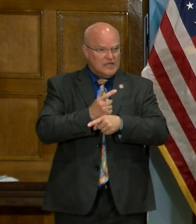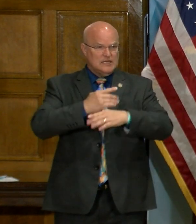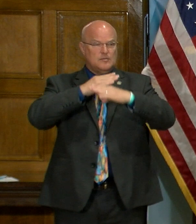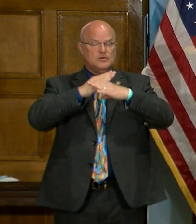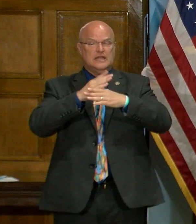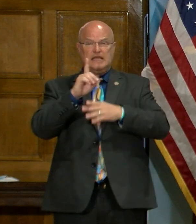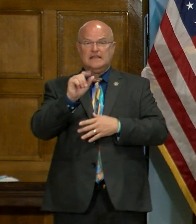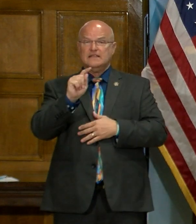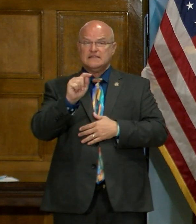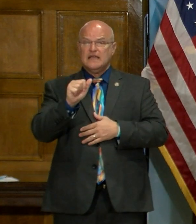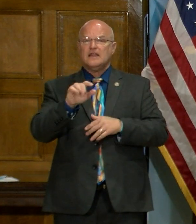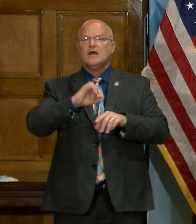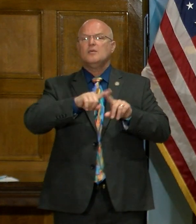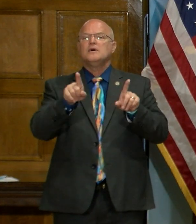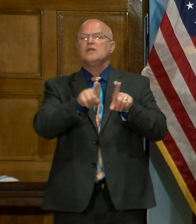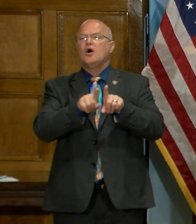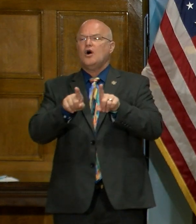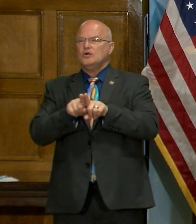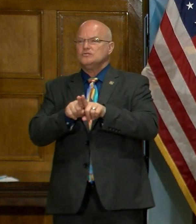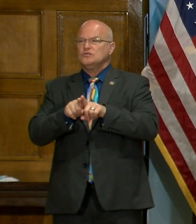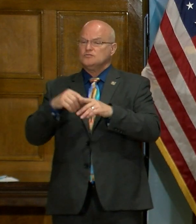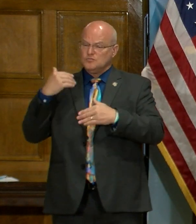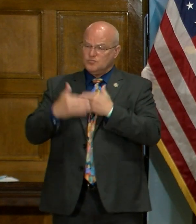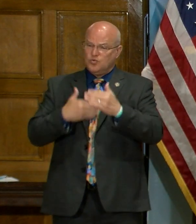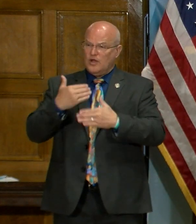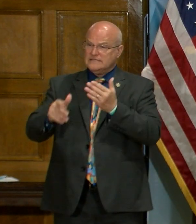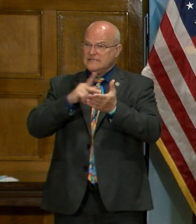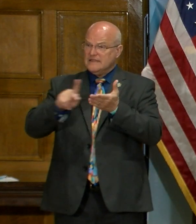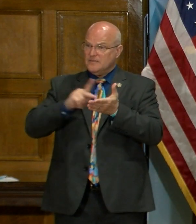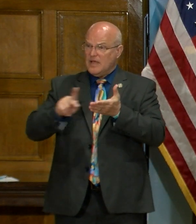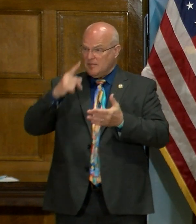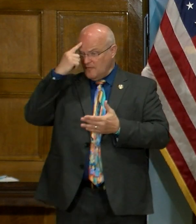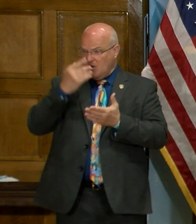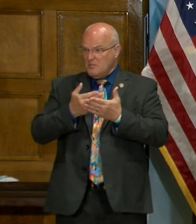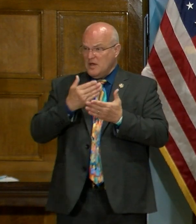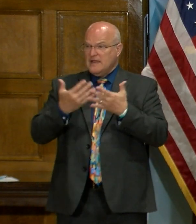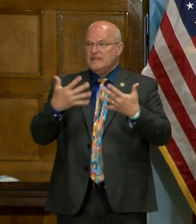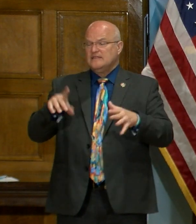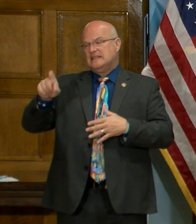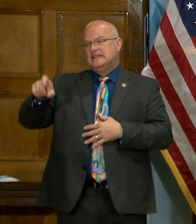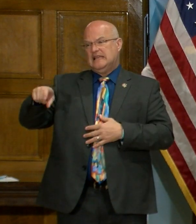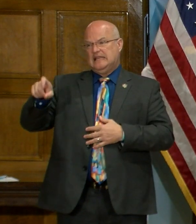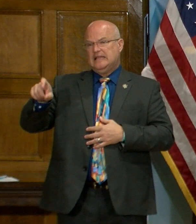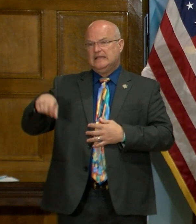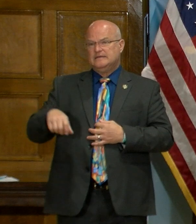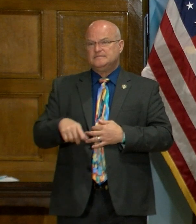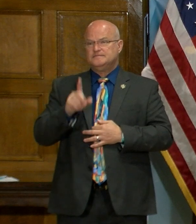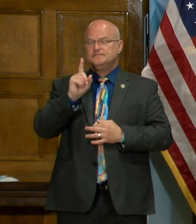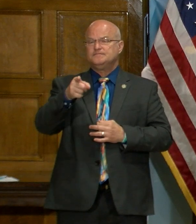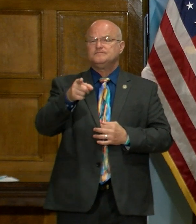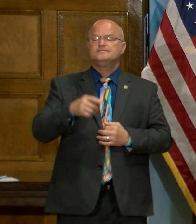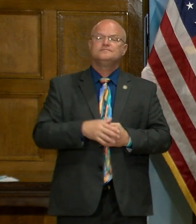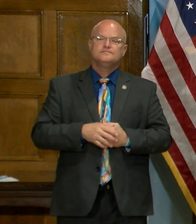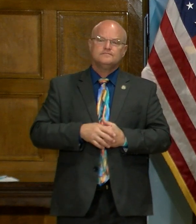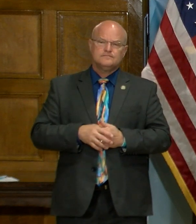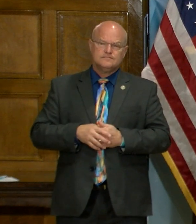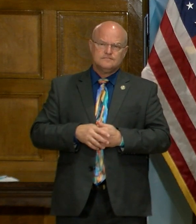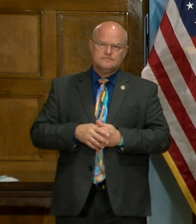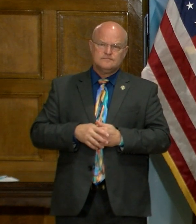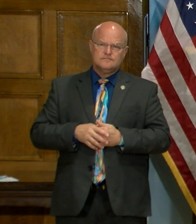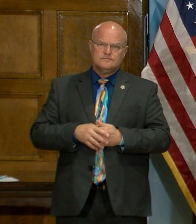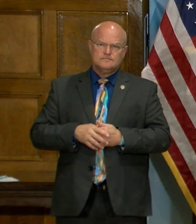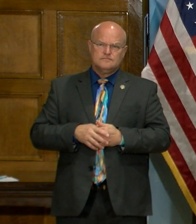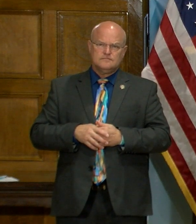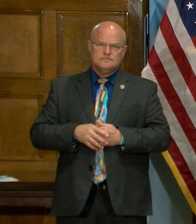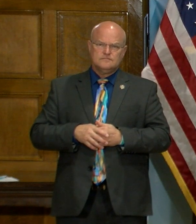protect their data, but also to process these payments for money that they very much need. Yes, ma'am. Based on the map